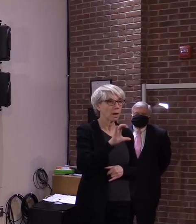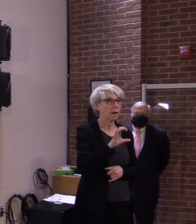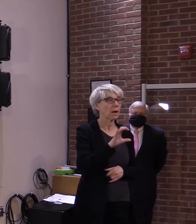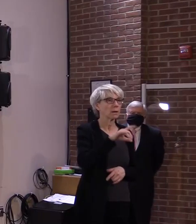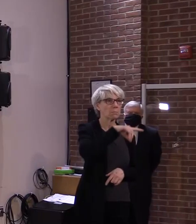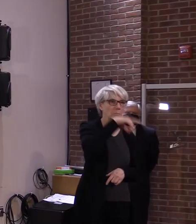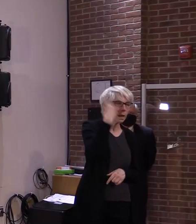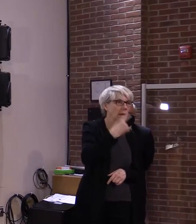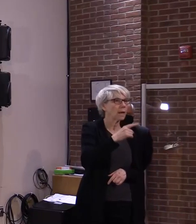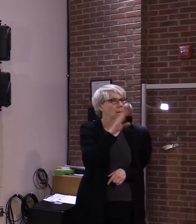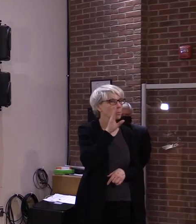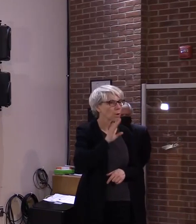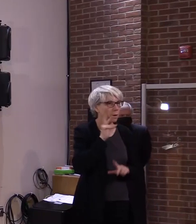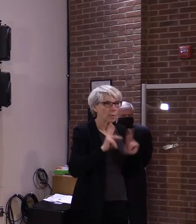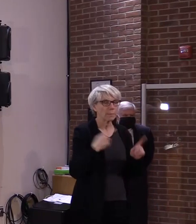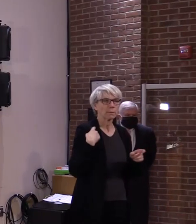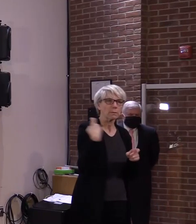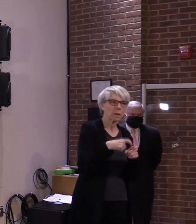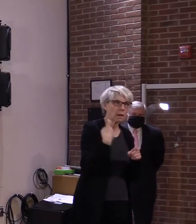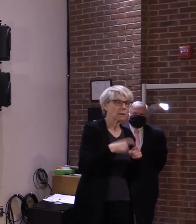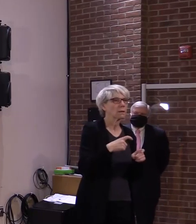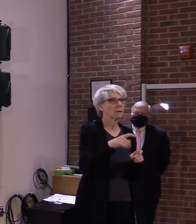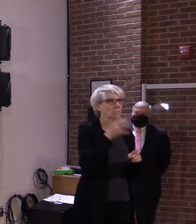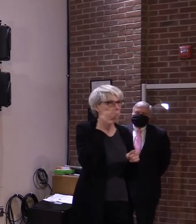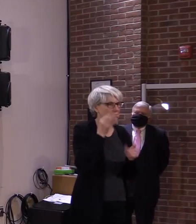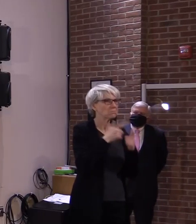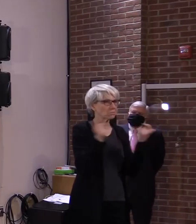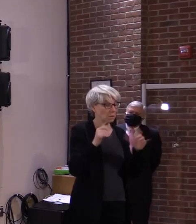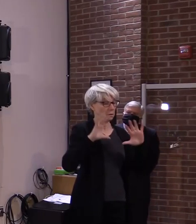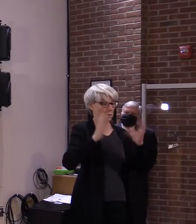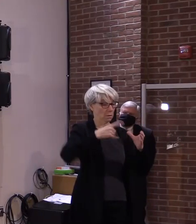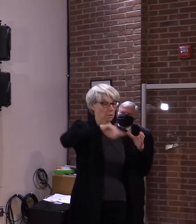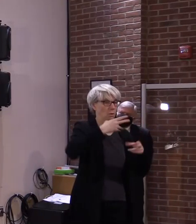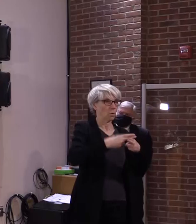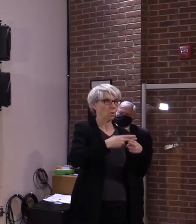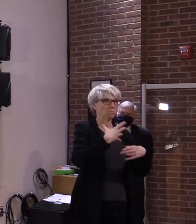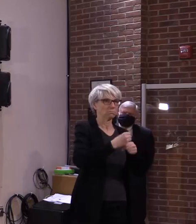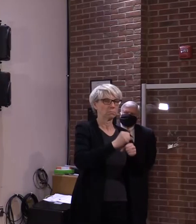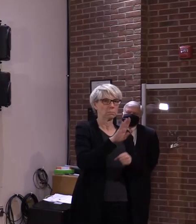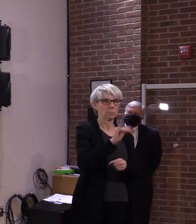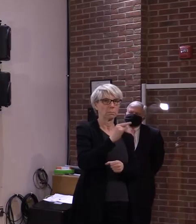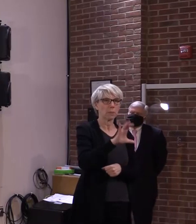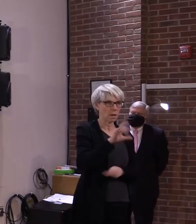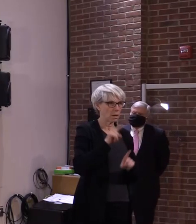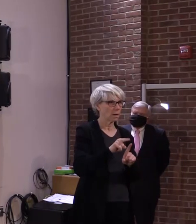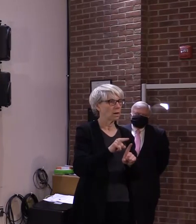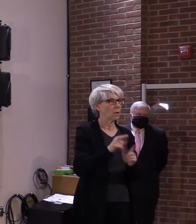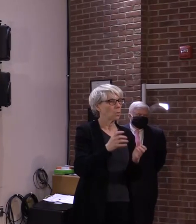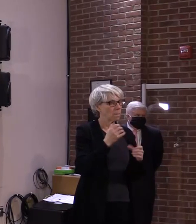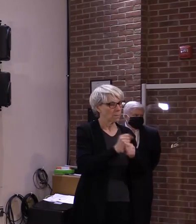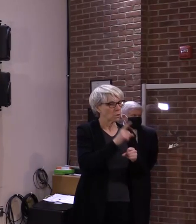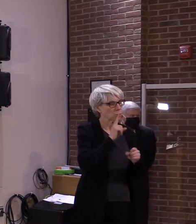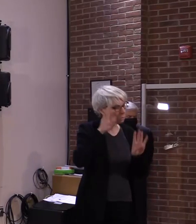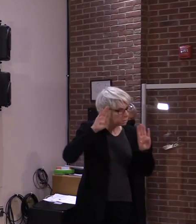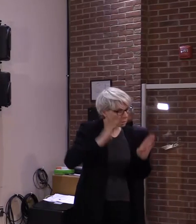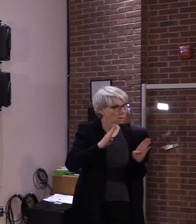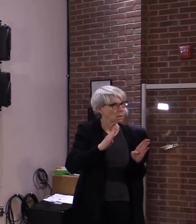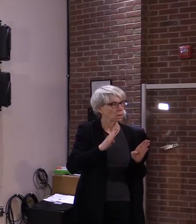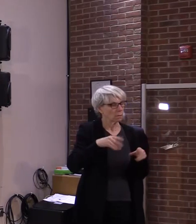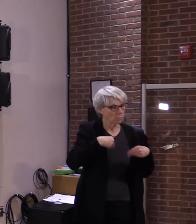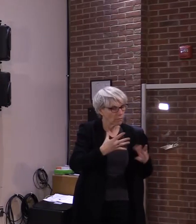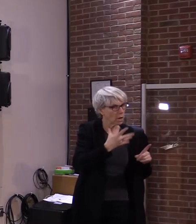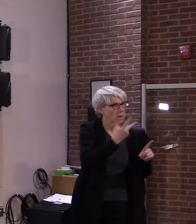Indigenous, and people of color. Two considerations make it important we act now to further facilitate the vaccination